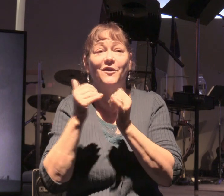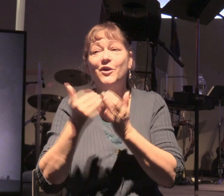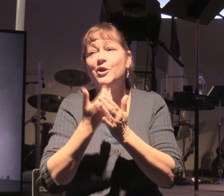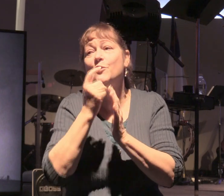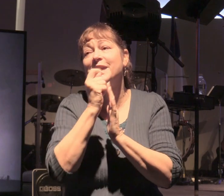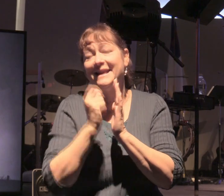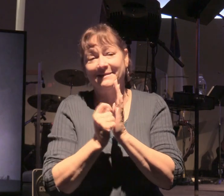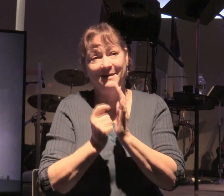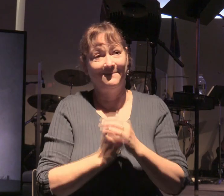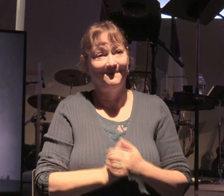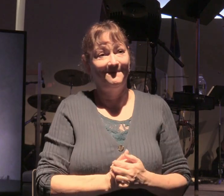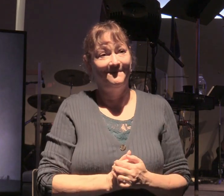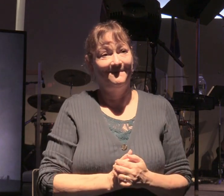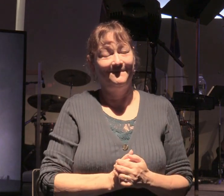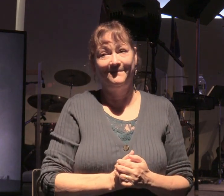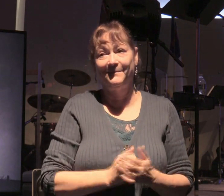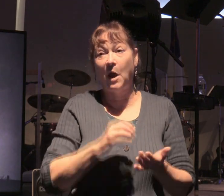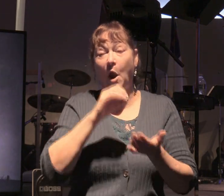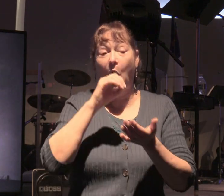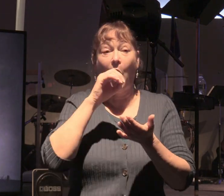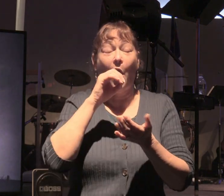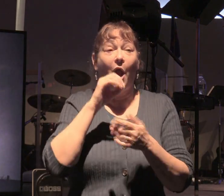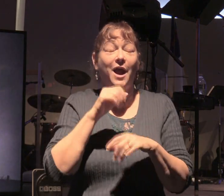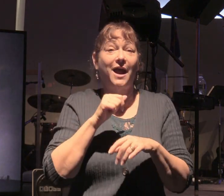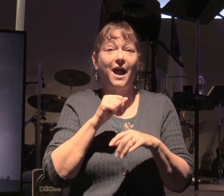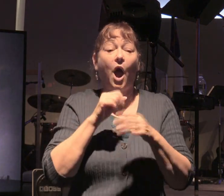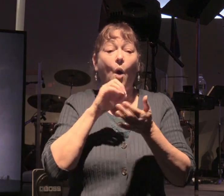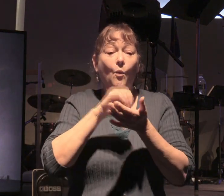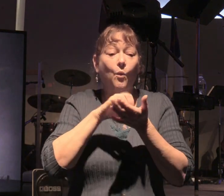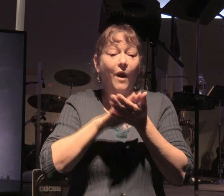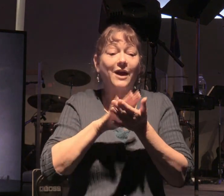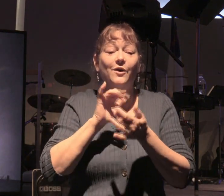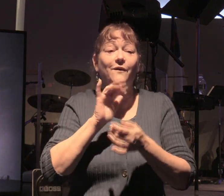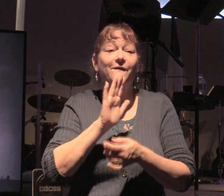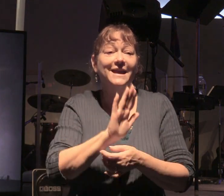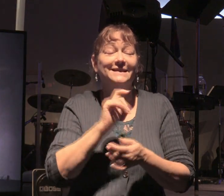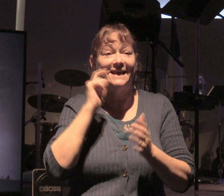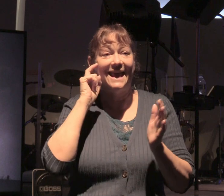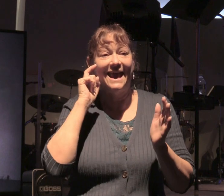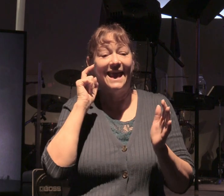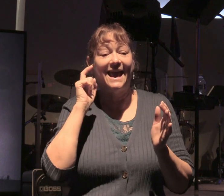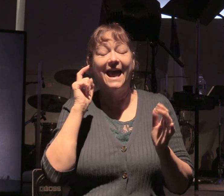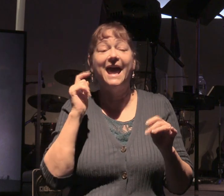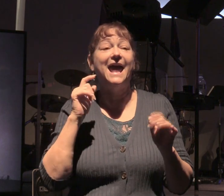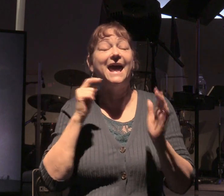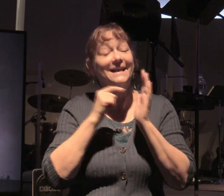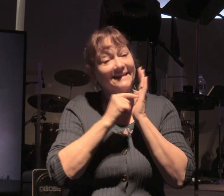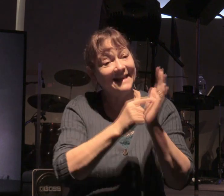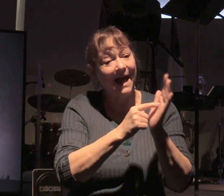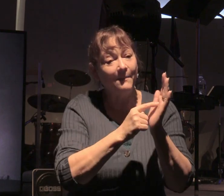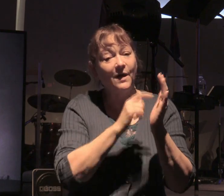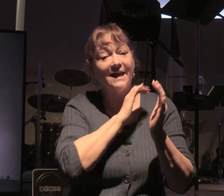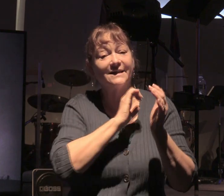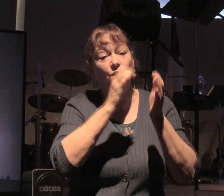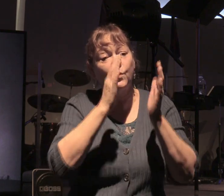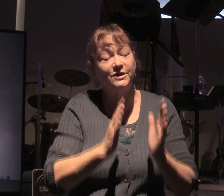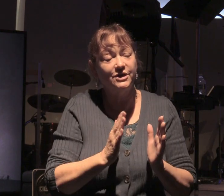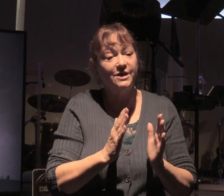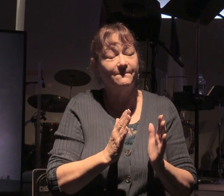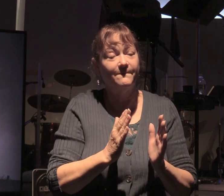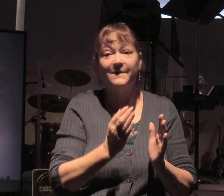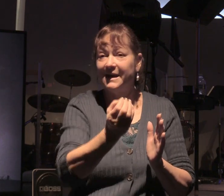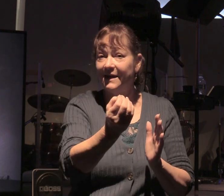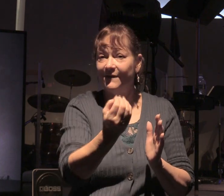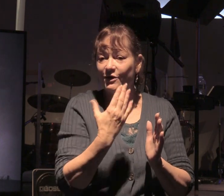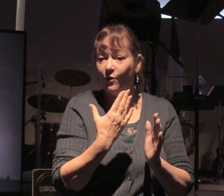Testament. A record of his example, his exemplary lifestyle as a Christian, given to